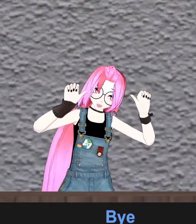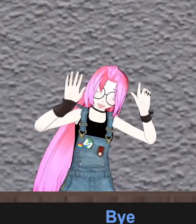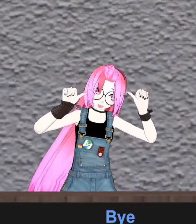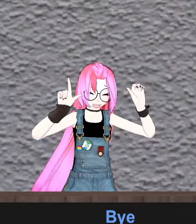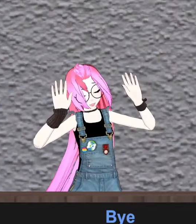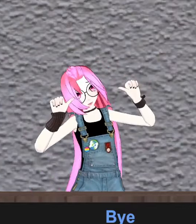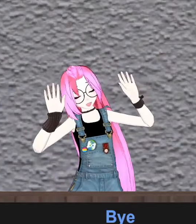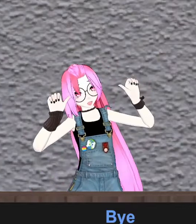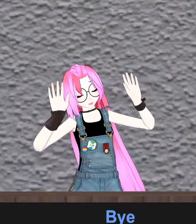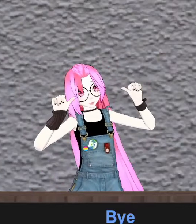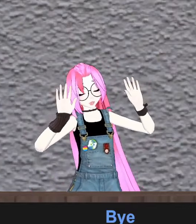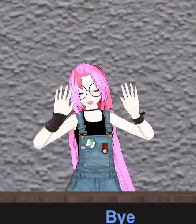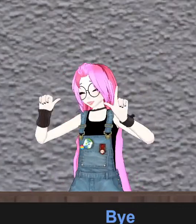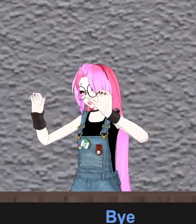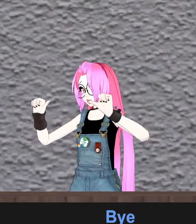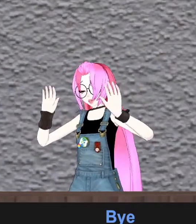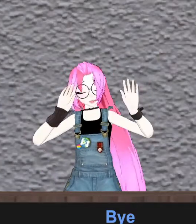2 hands. Bye-bye. Saying bye to a lot of people.